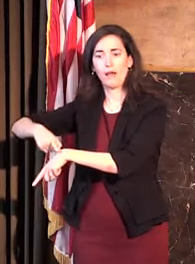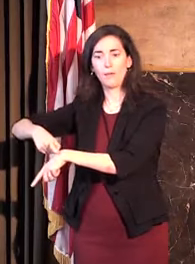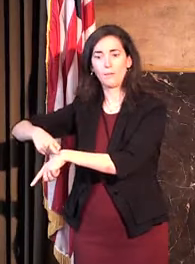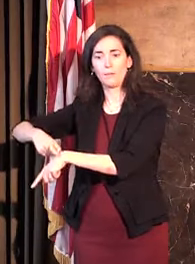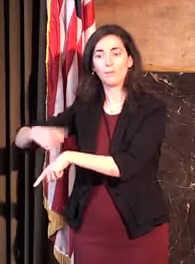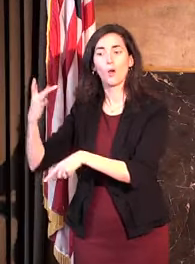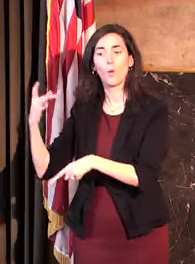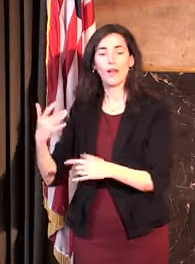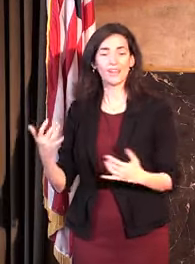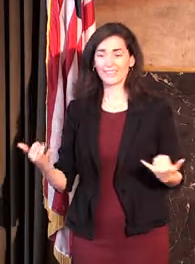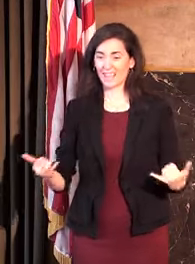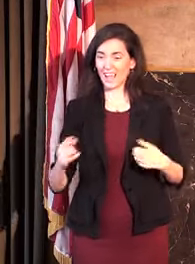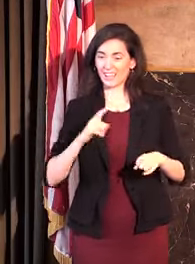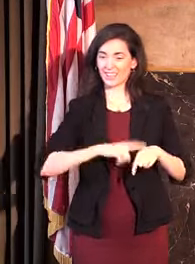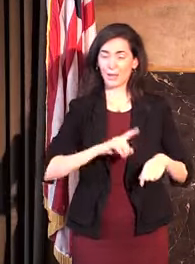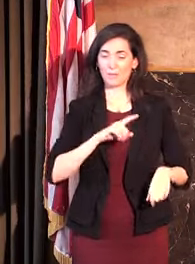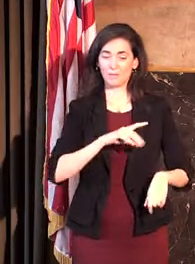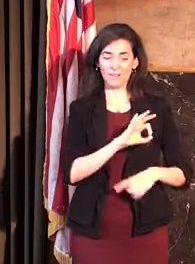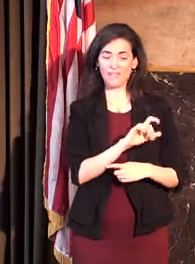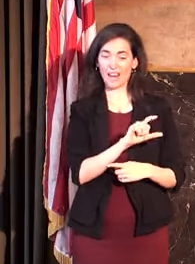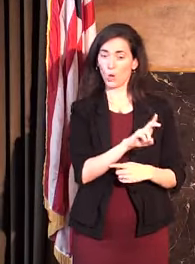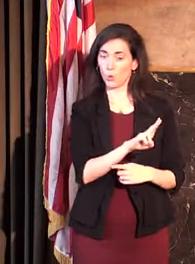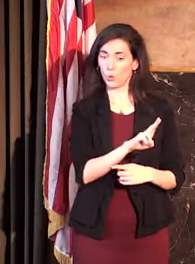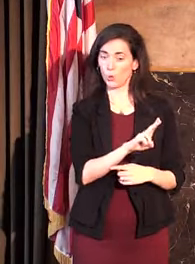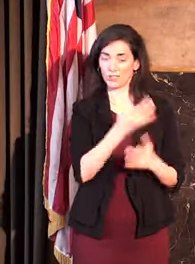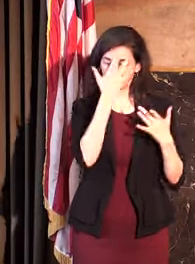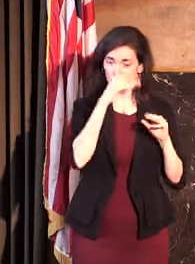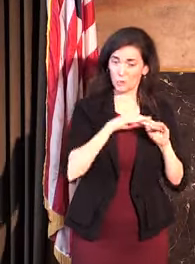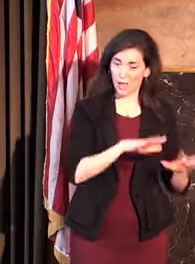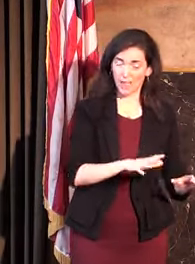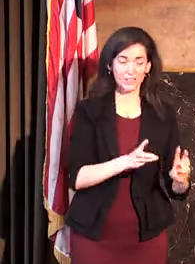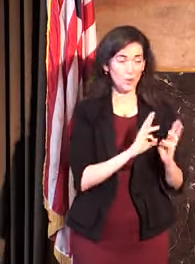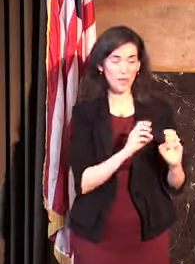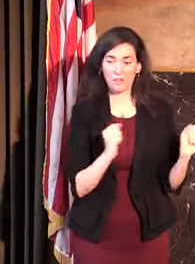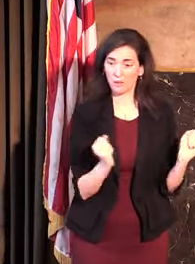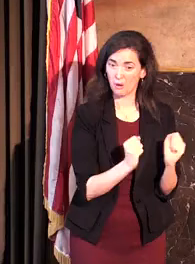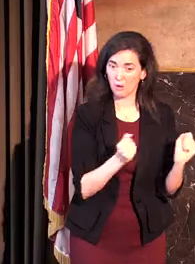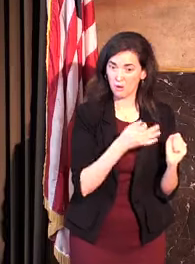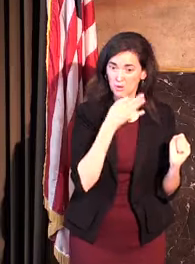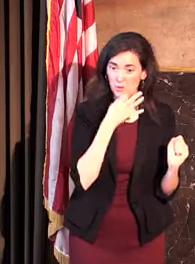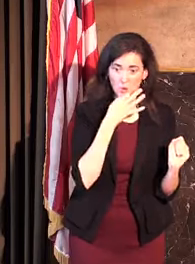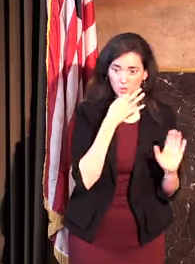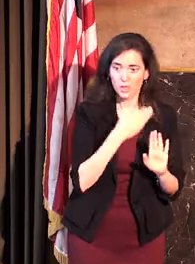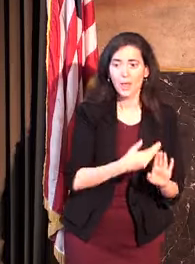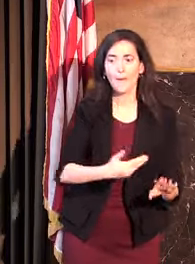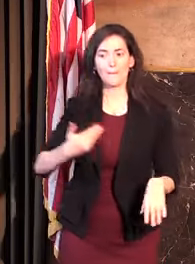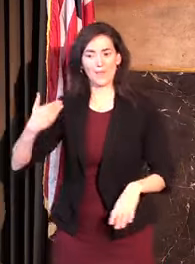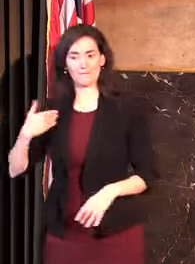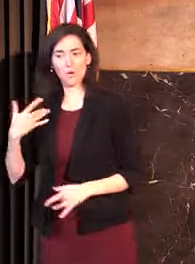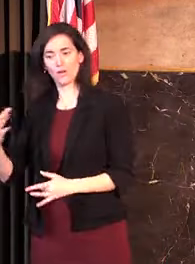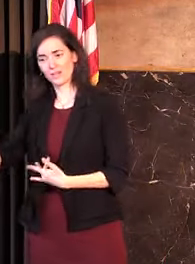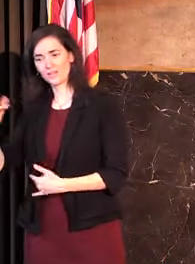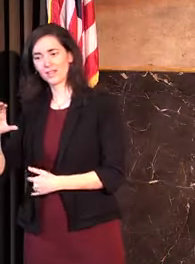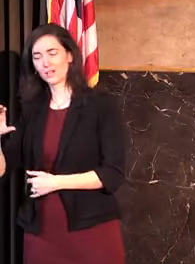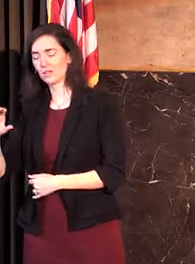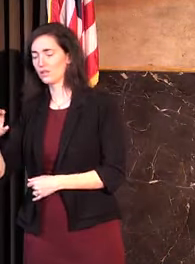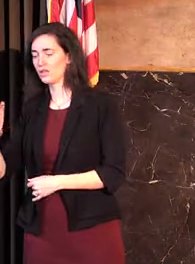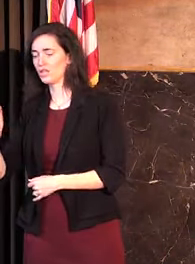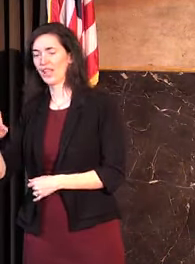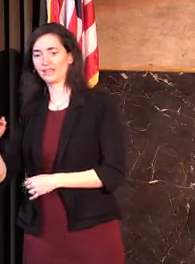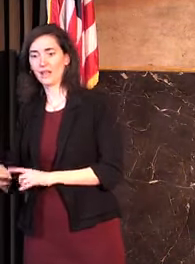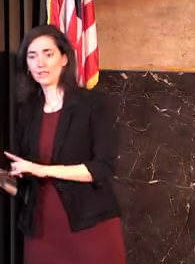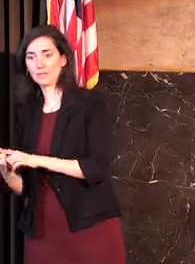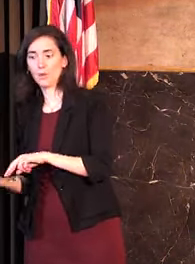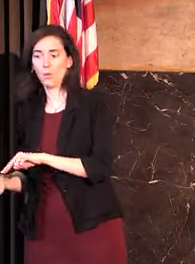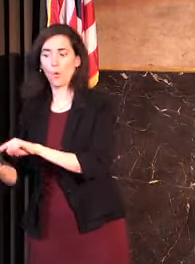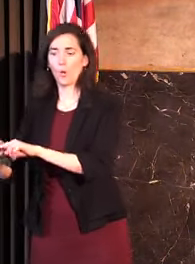as flu season is about to begin, not as the weather's about to be cold and really drive people indoors. That was lucky